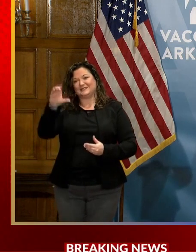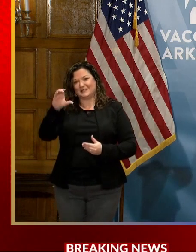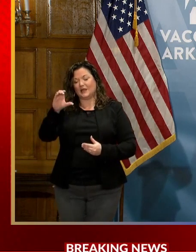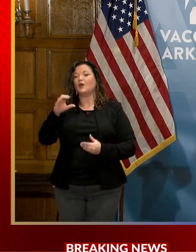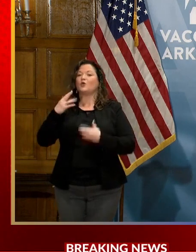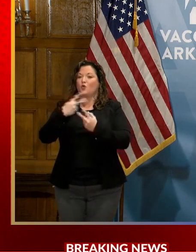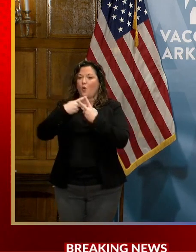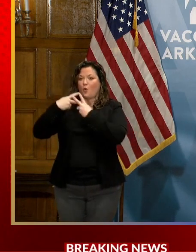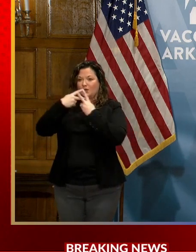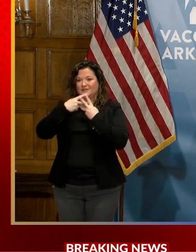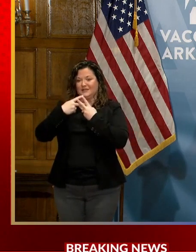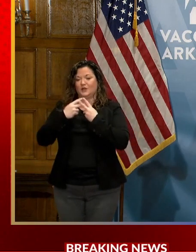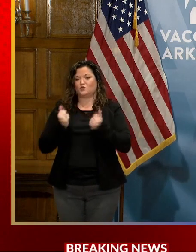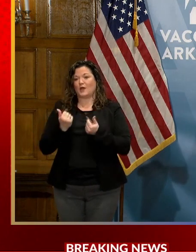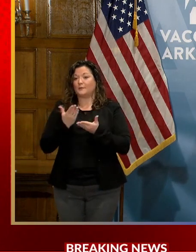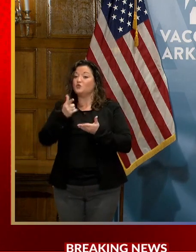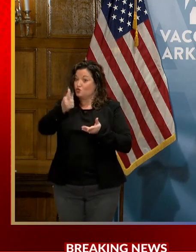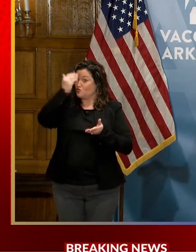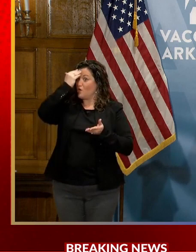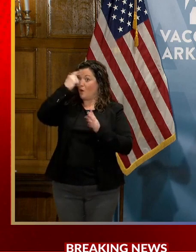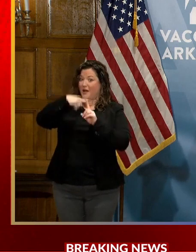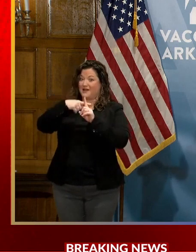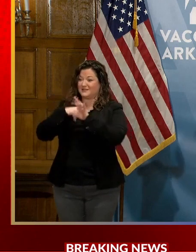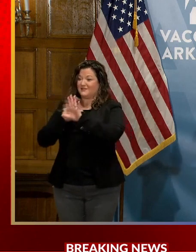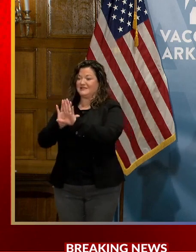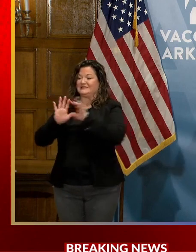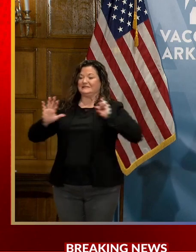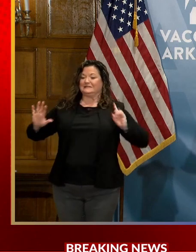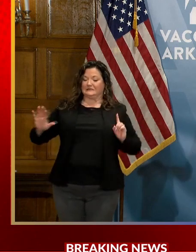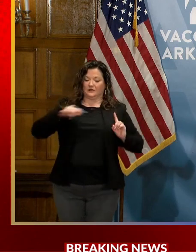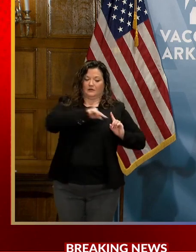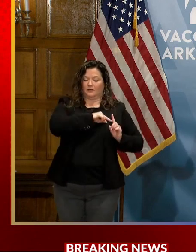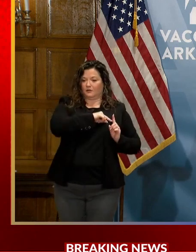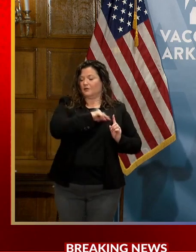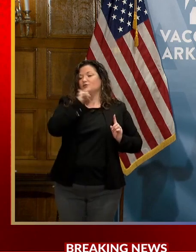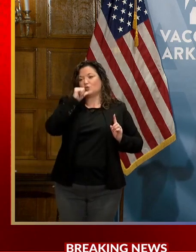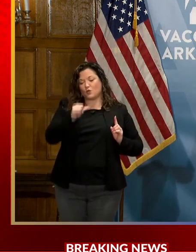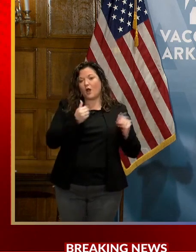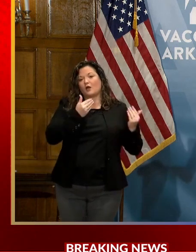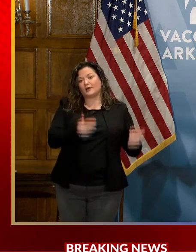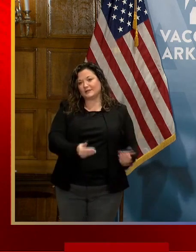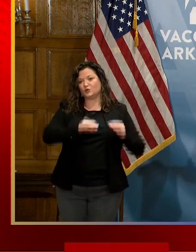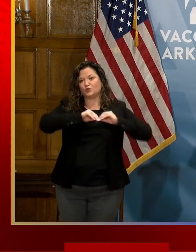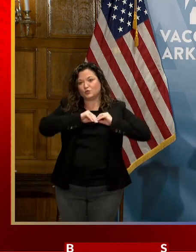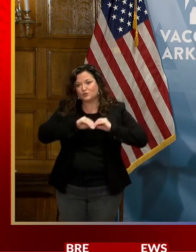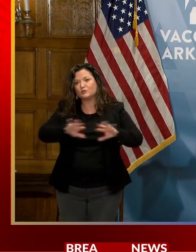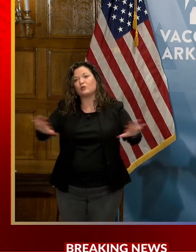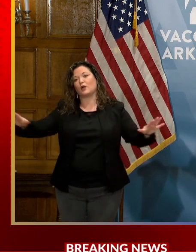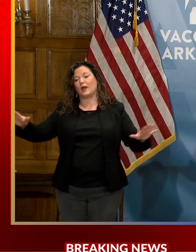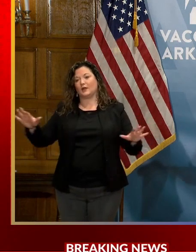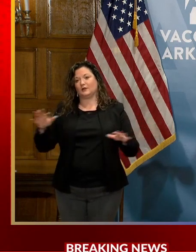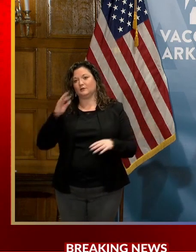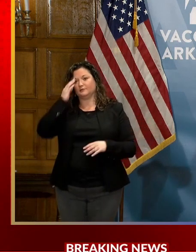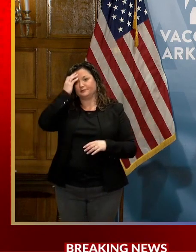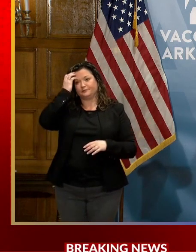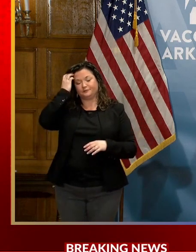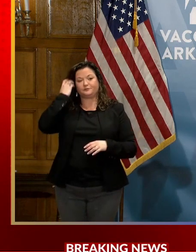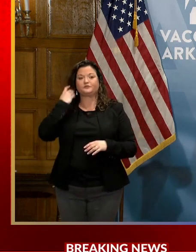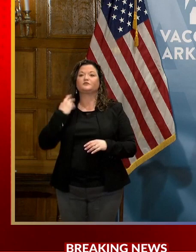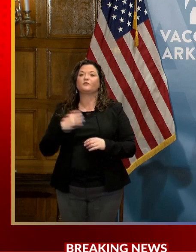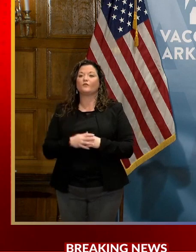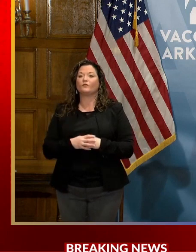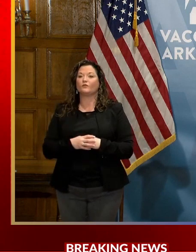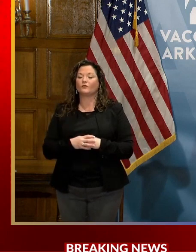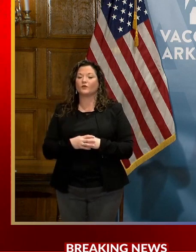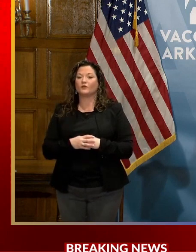positive, you then remove yourself from the community so that you don't spread the virus outside. Anybody